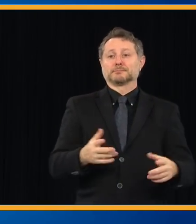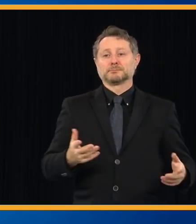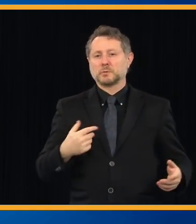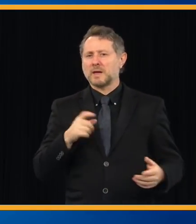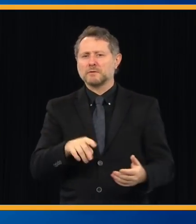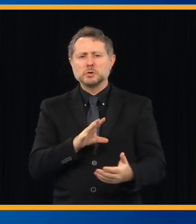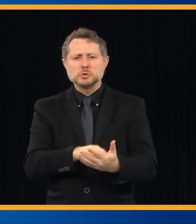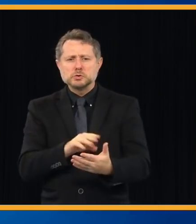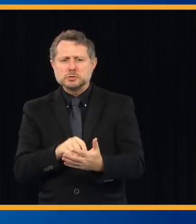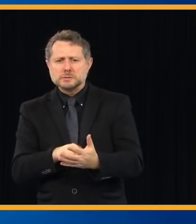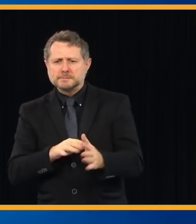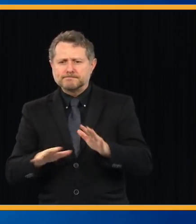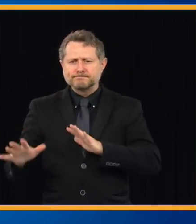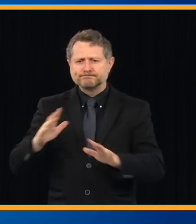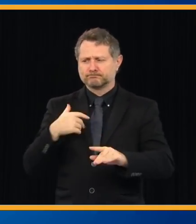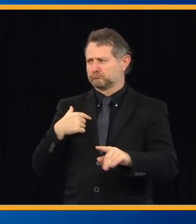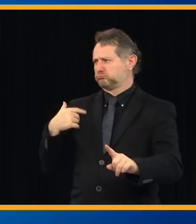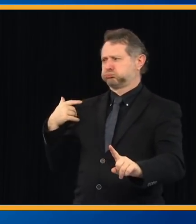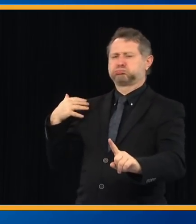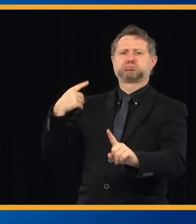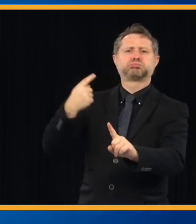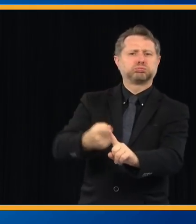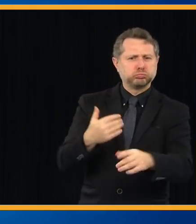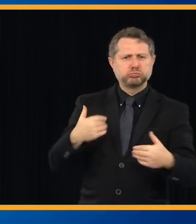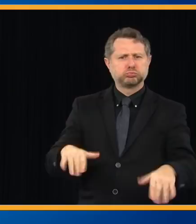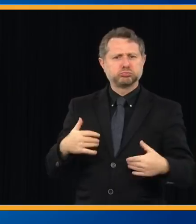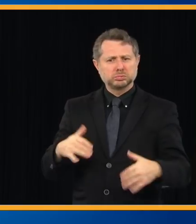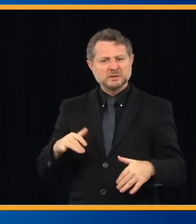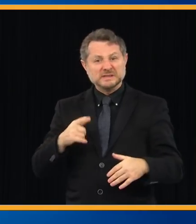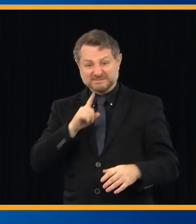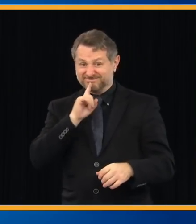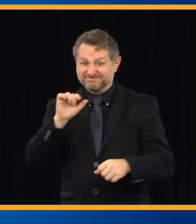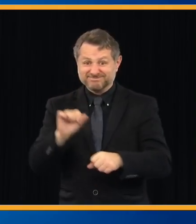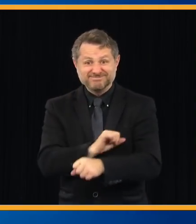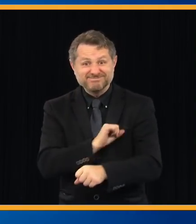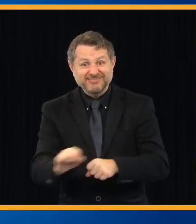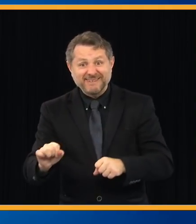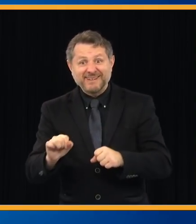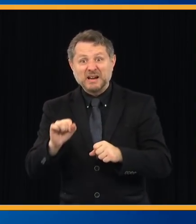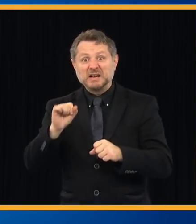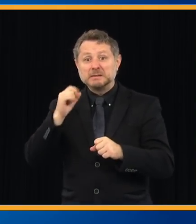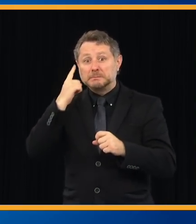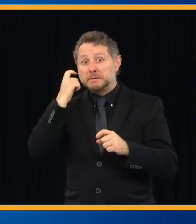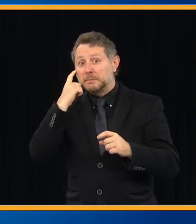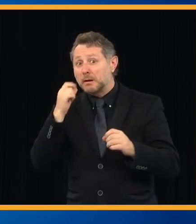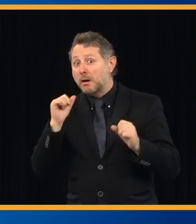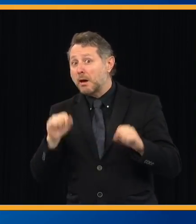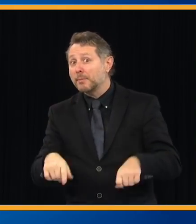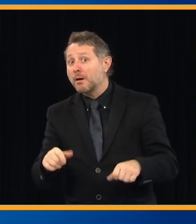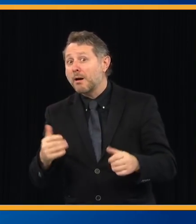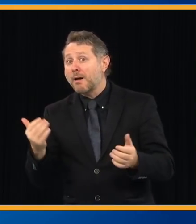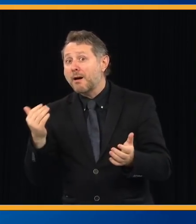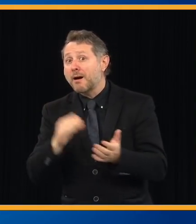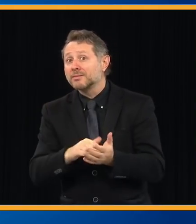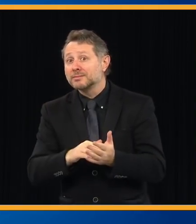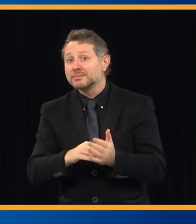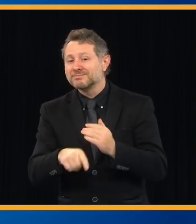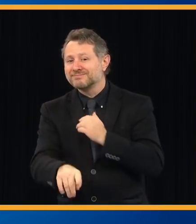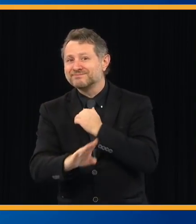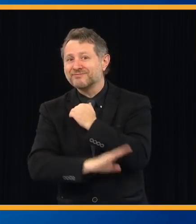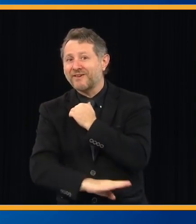not have the luxury of time. If they're right on the speculation about a second wave in the fall or the winter,